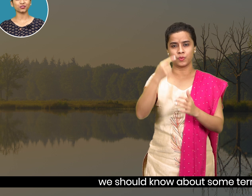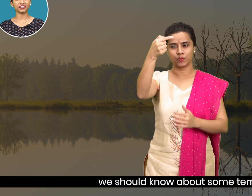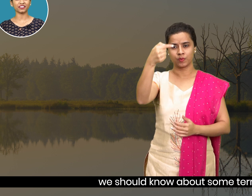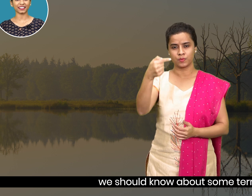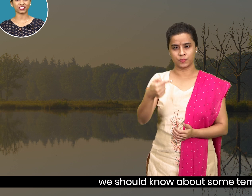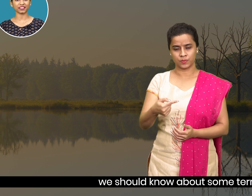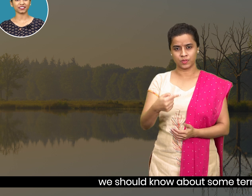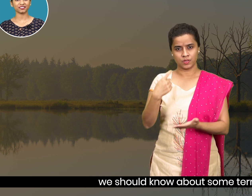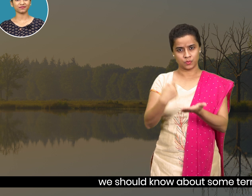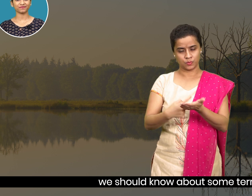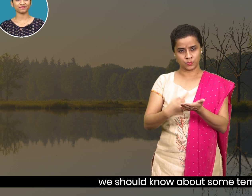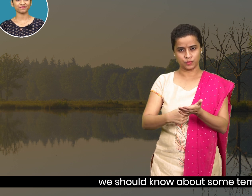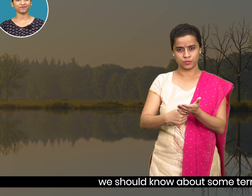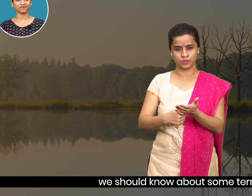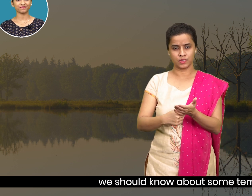related to reflection.